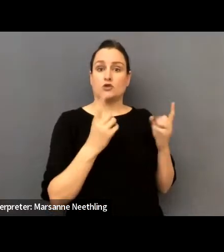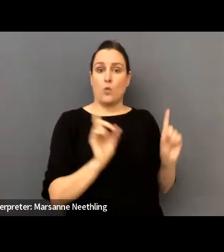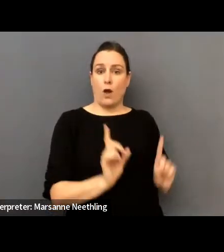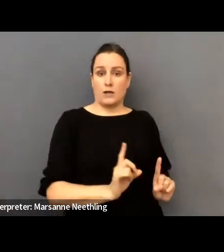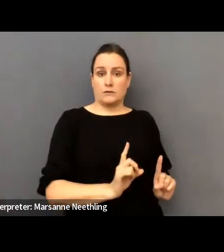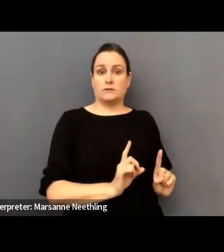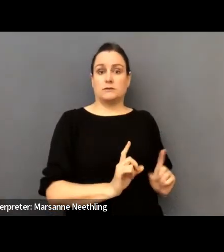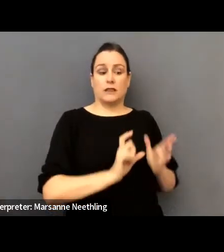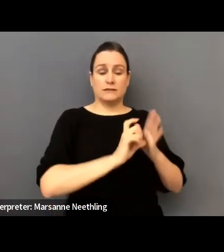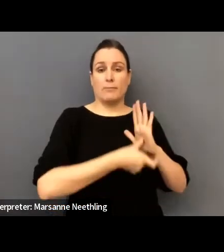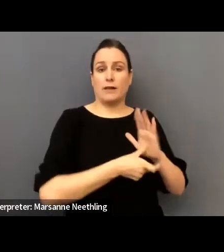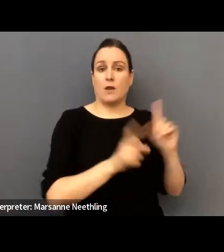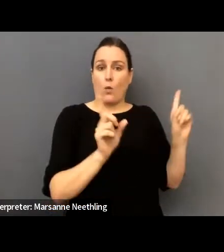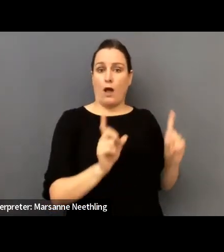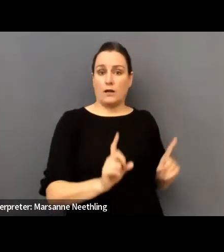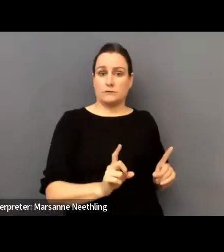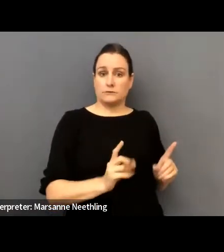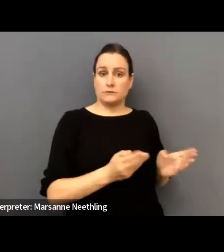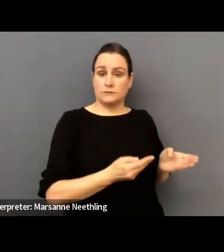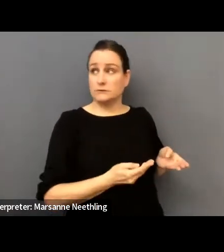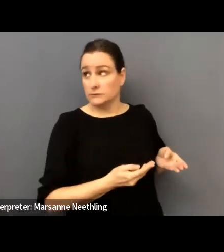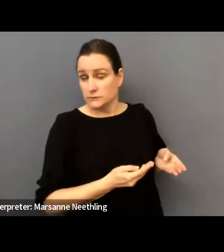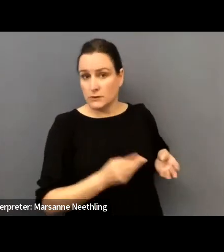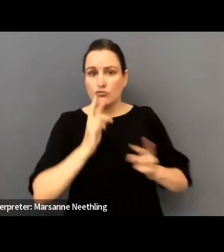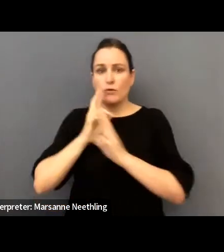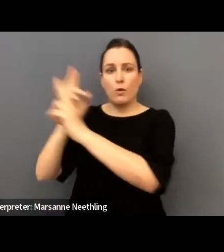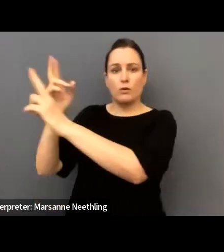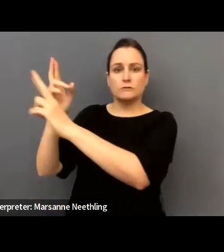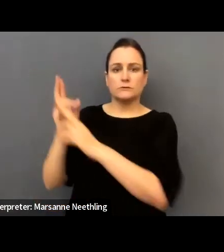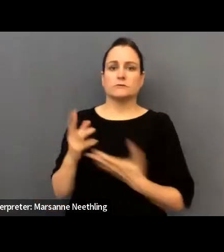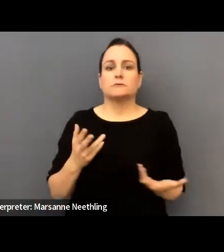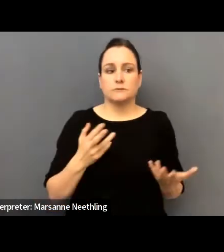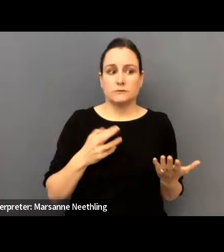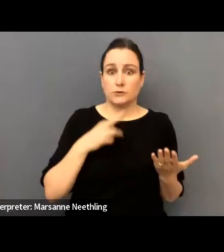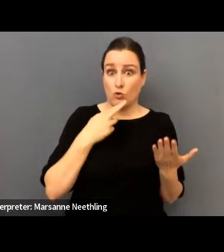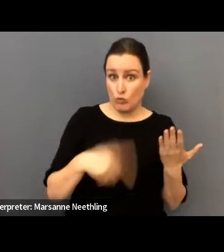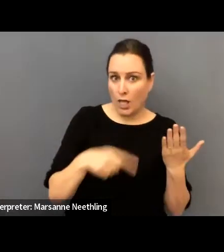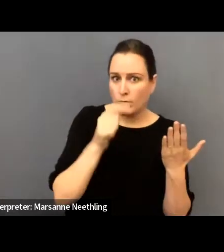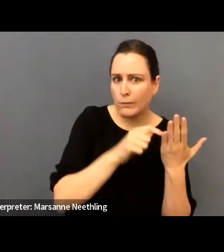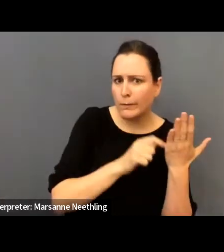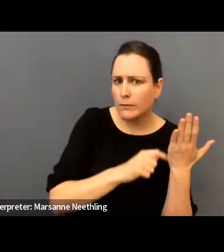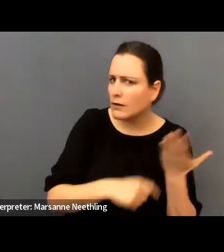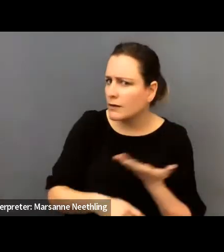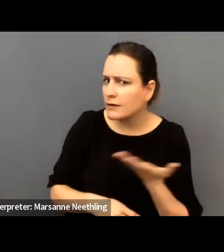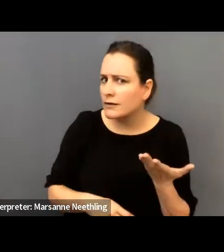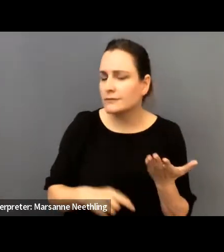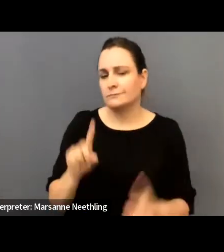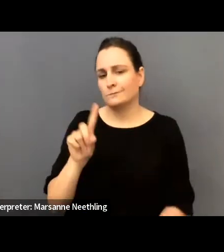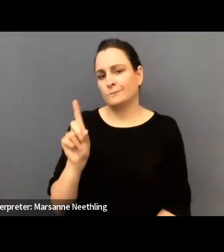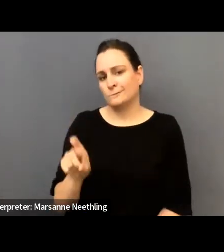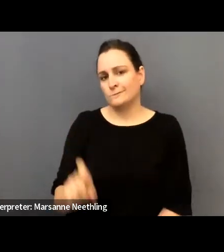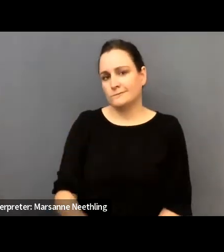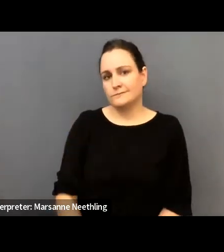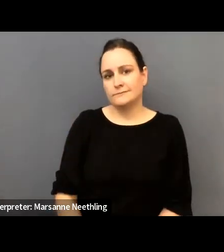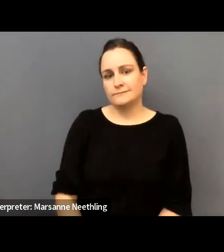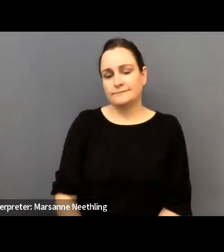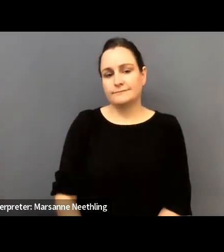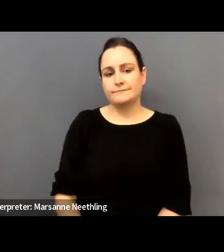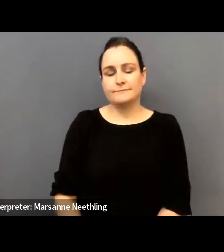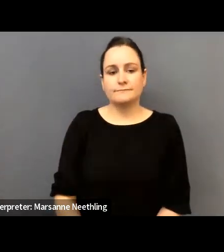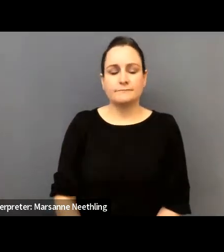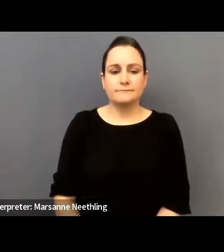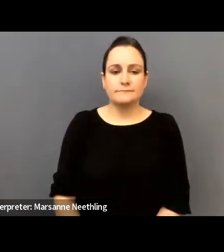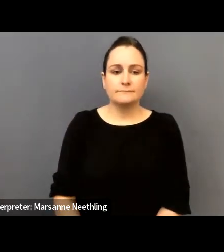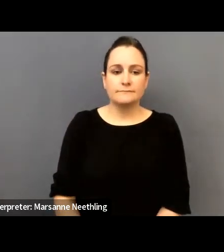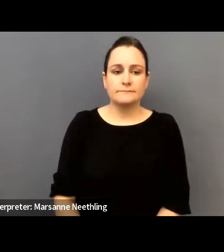to disability, I think is a real challenge. I would like to end with the